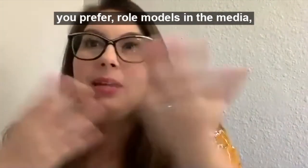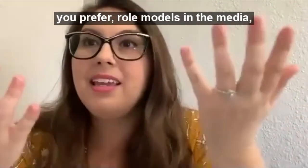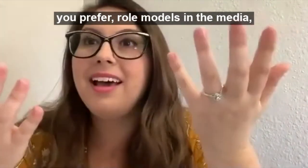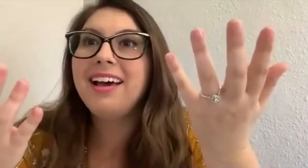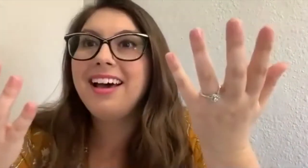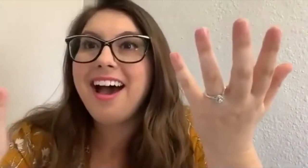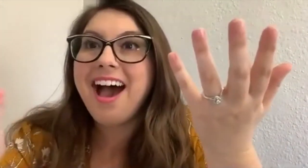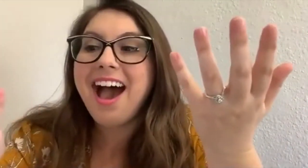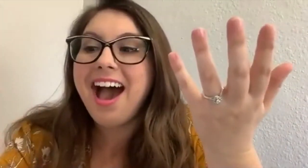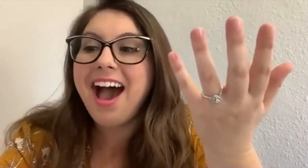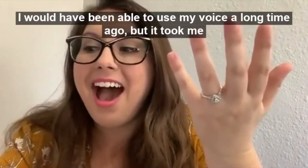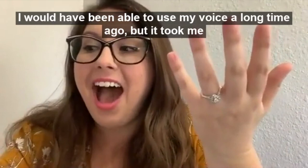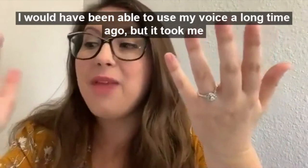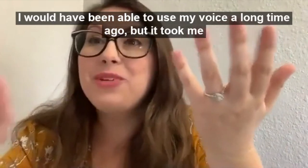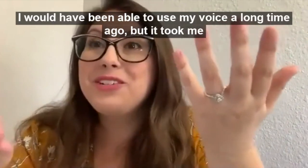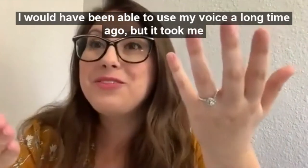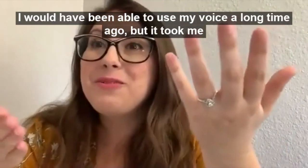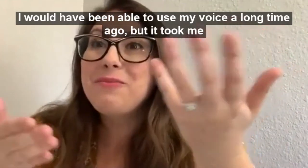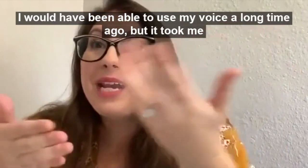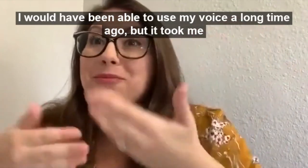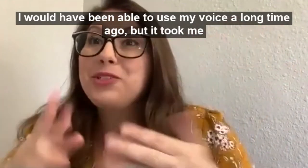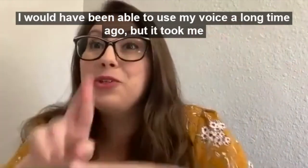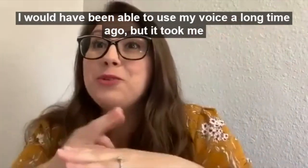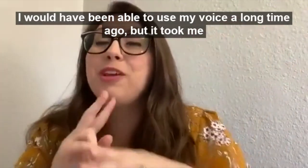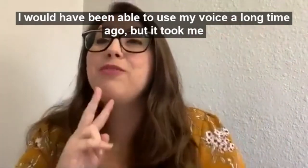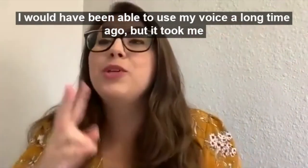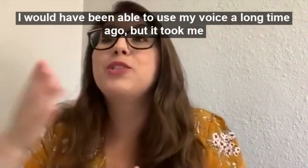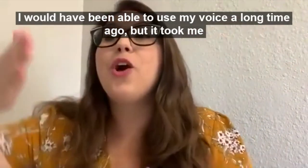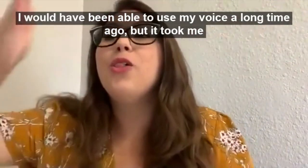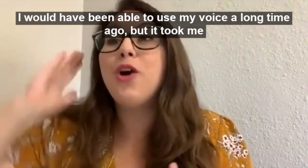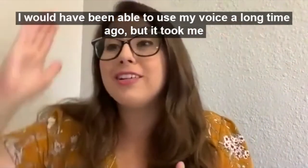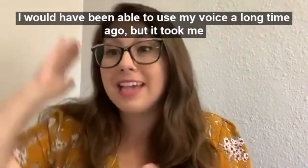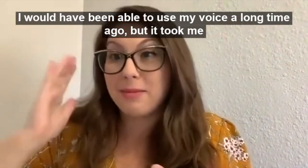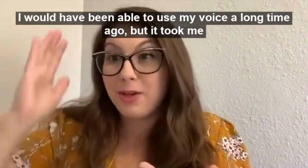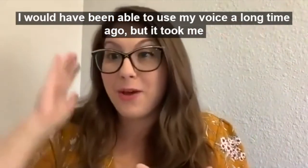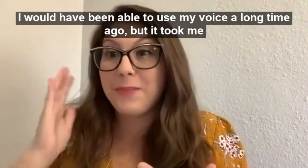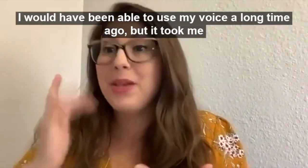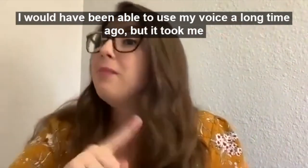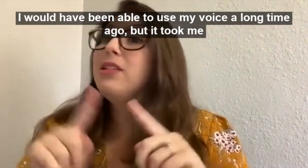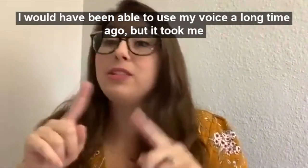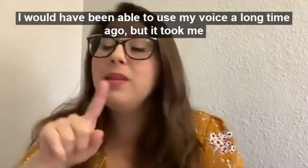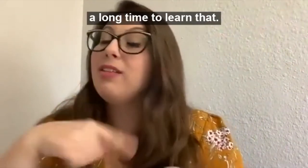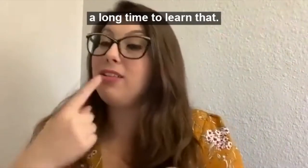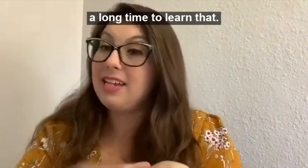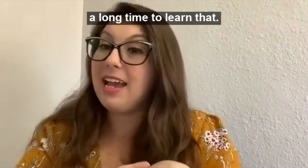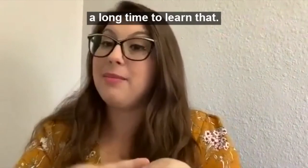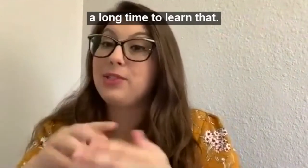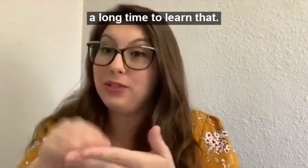media, I would have been able to use my voice a long time ago. But it took me a long time to learn